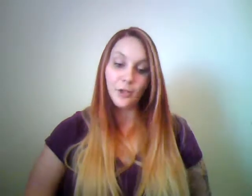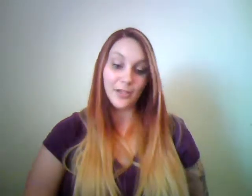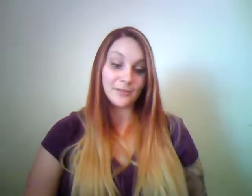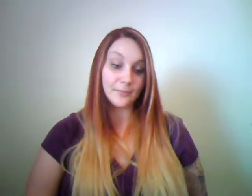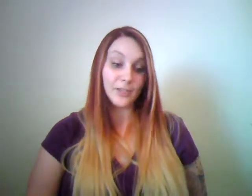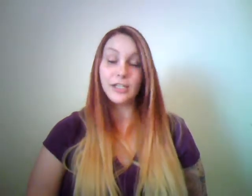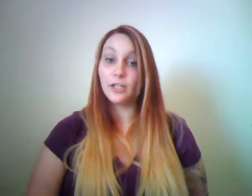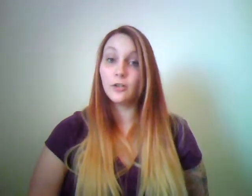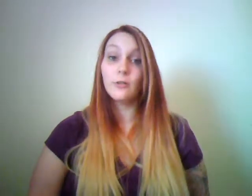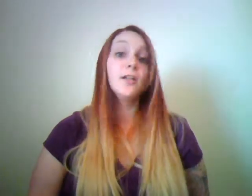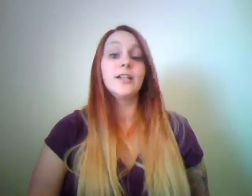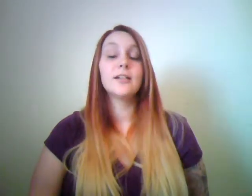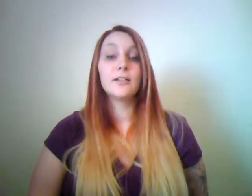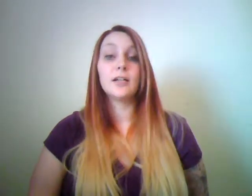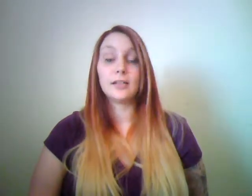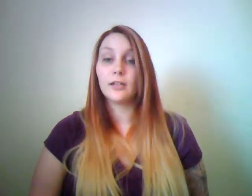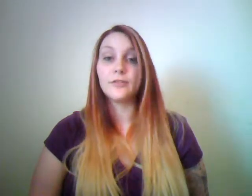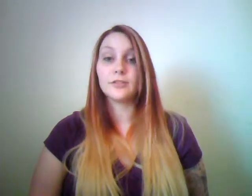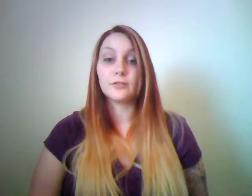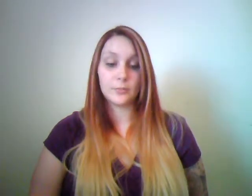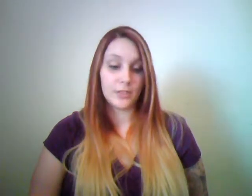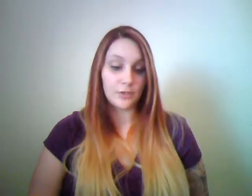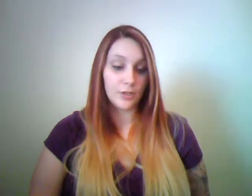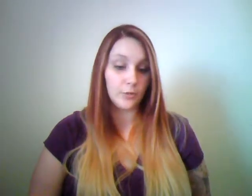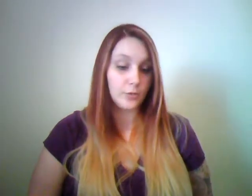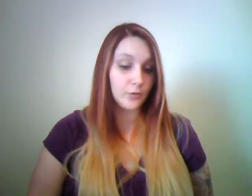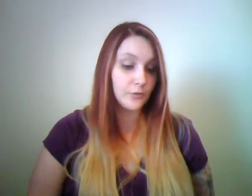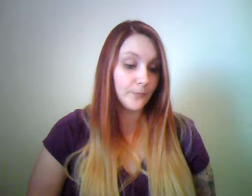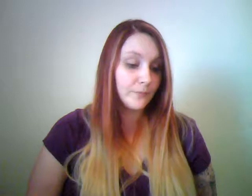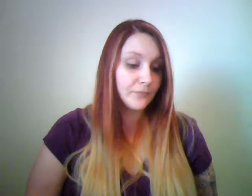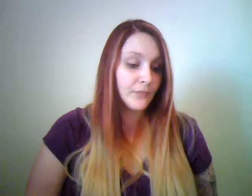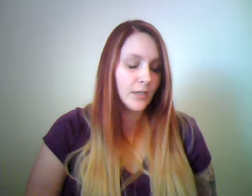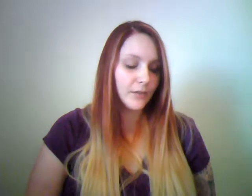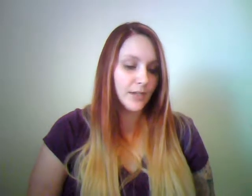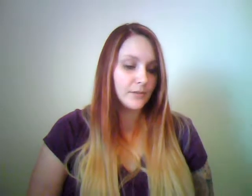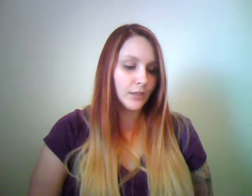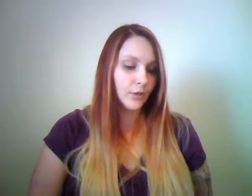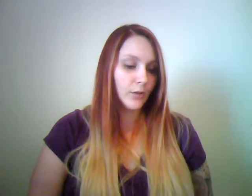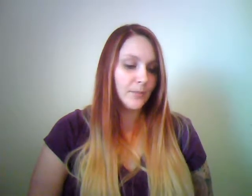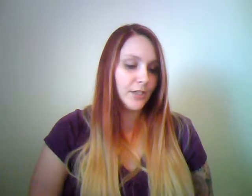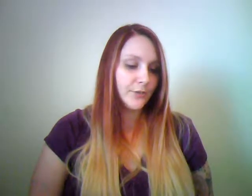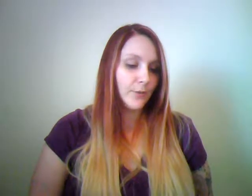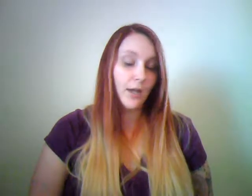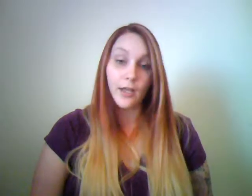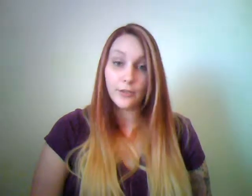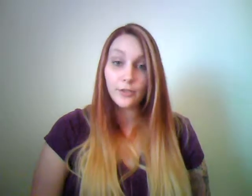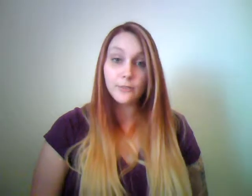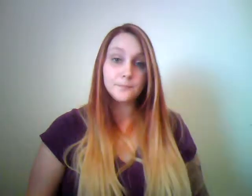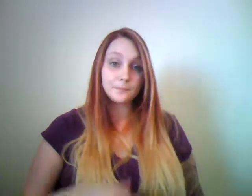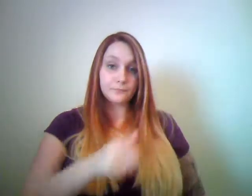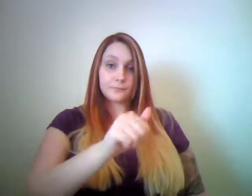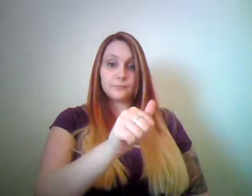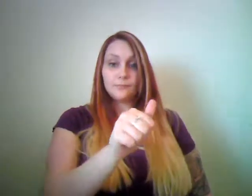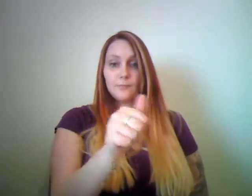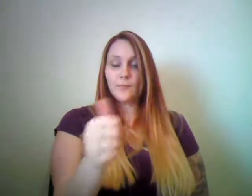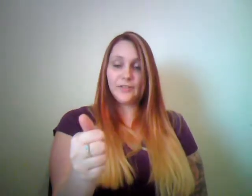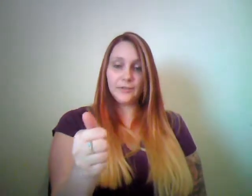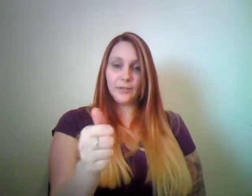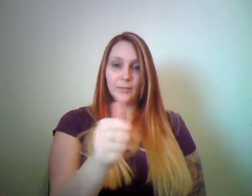else I'm letting go. I love this interpretation. I hope you do too. Okay, so I'm going to do other. So your dominant